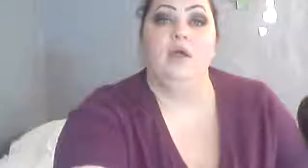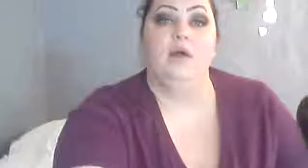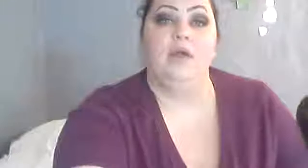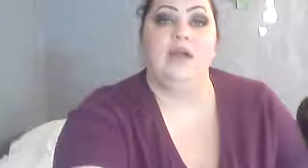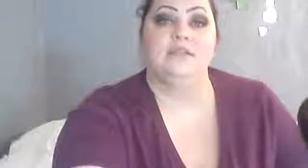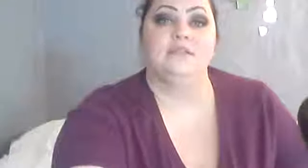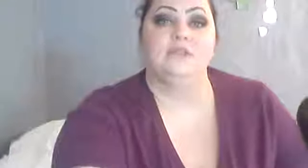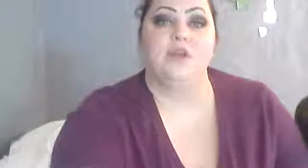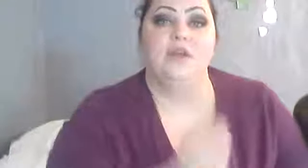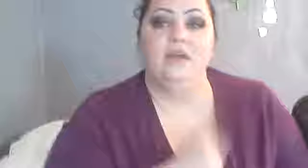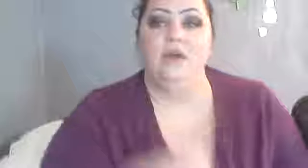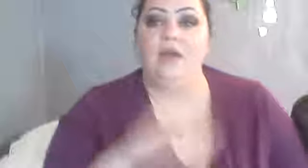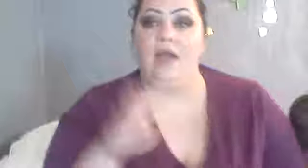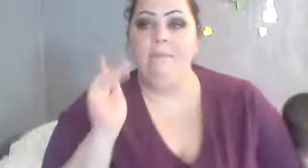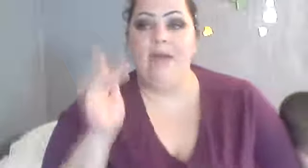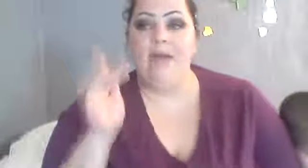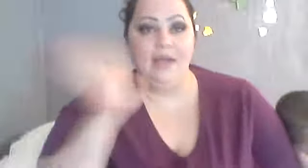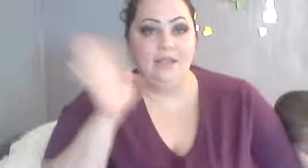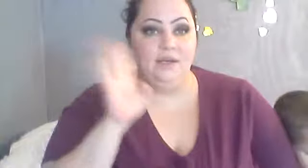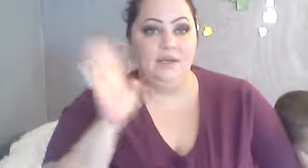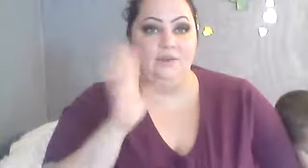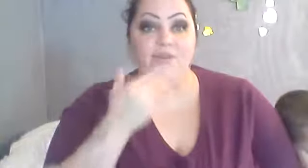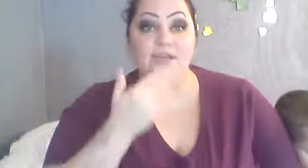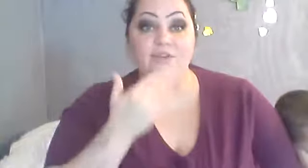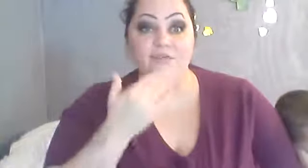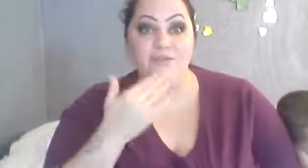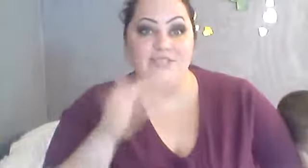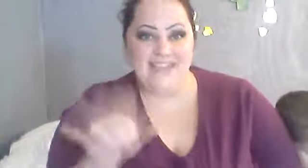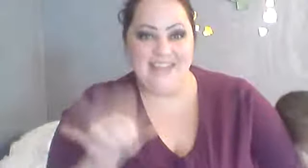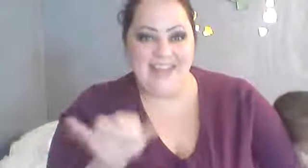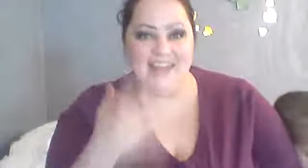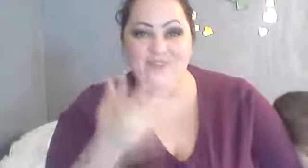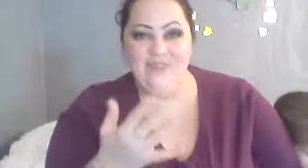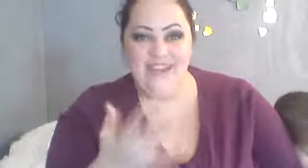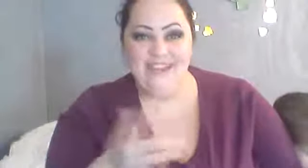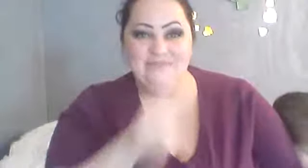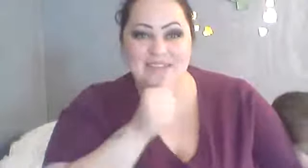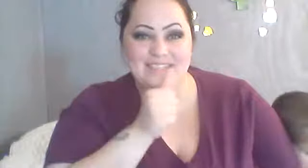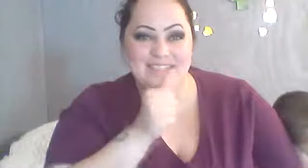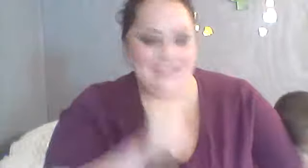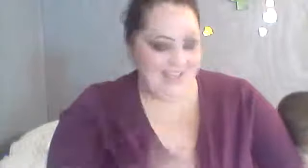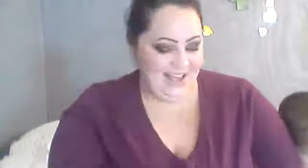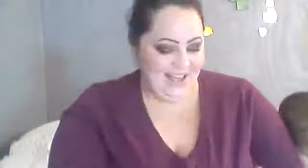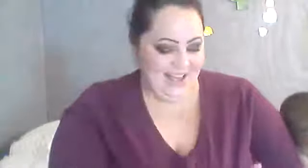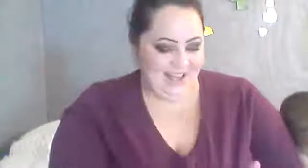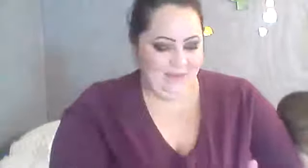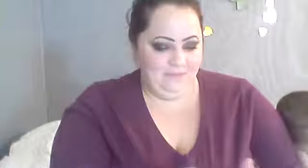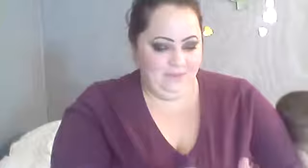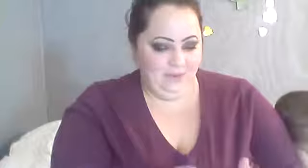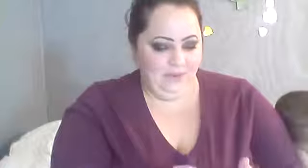Okay, guys, sorry. Okay, I'm back. Hello. Thank you for staying and waiting patiently. Here we